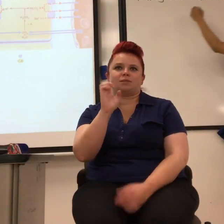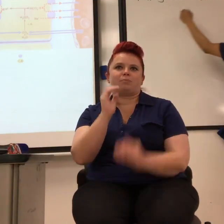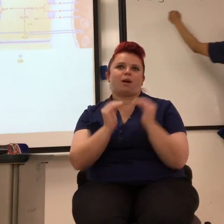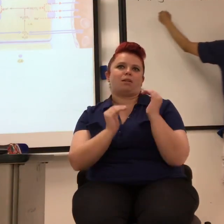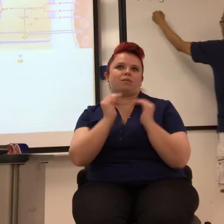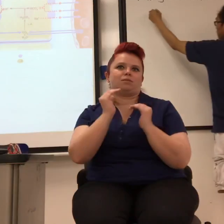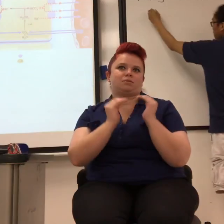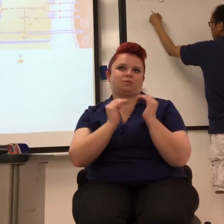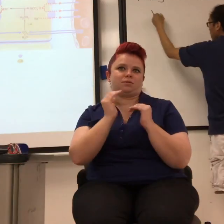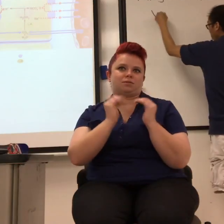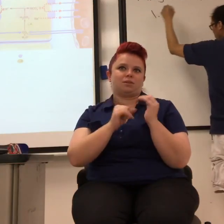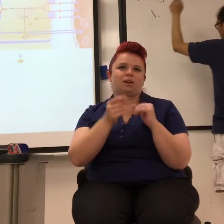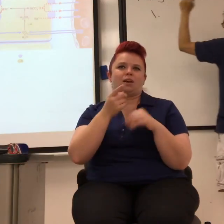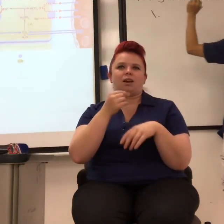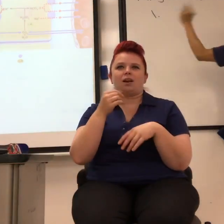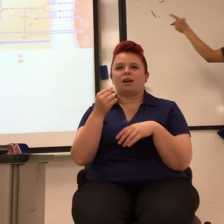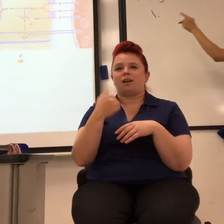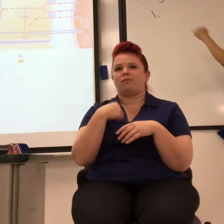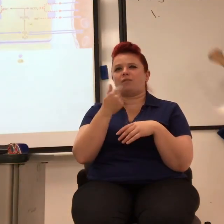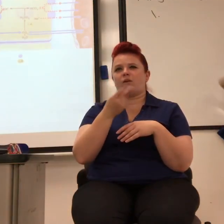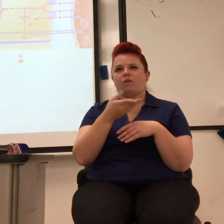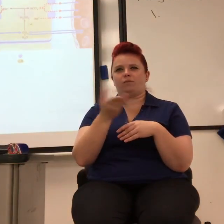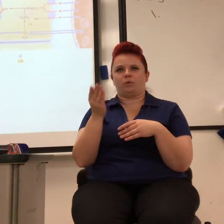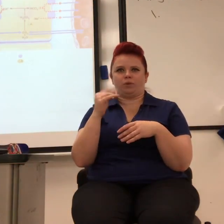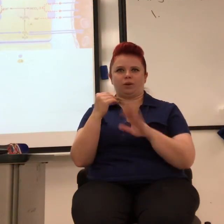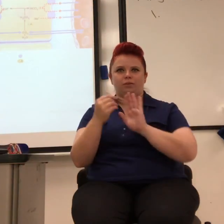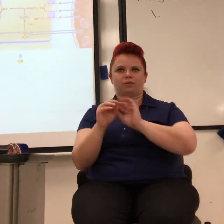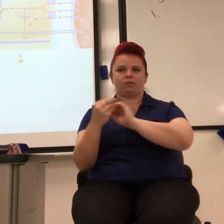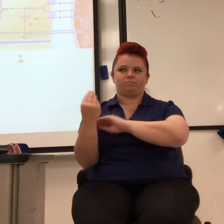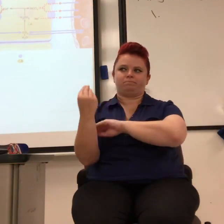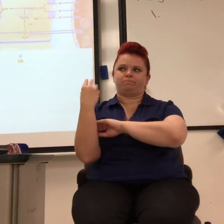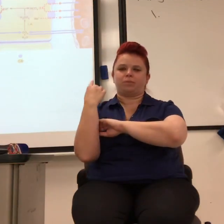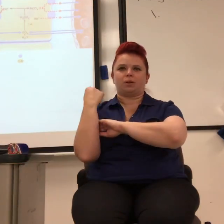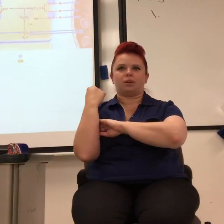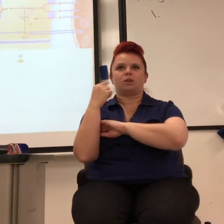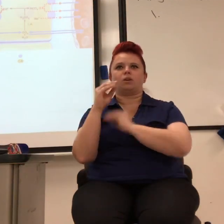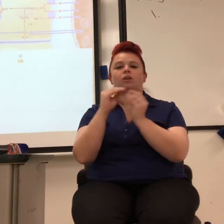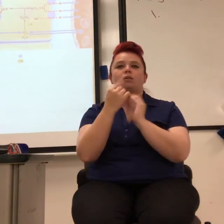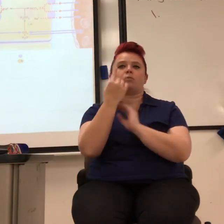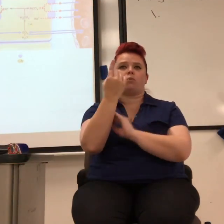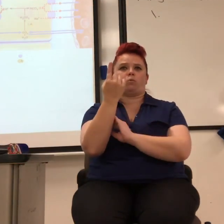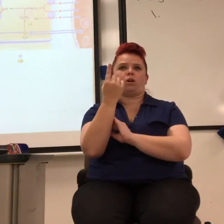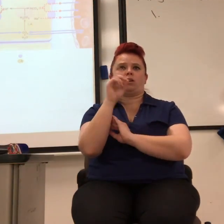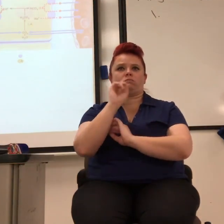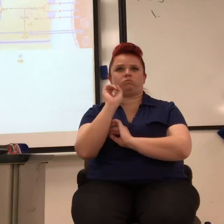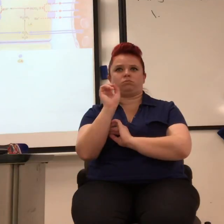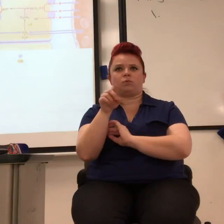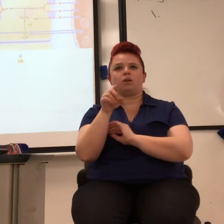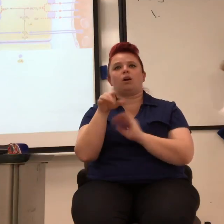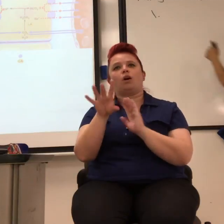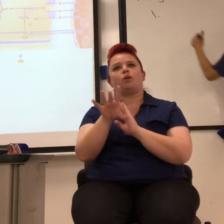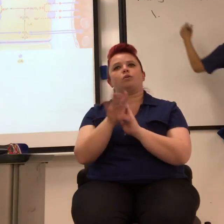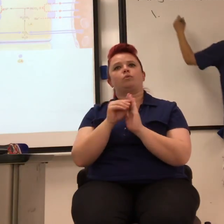balance. I say a few things on the board there. Number one, are you reabsorbing bicarb?